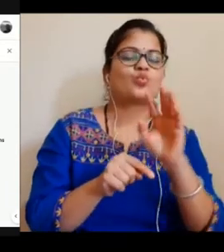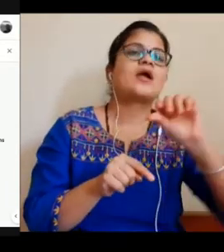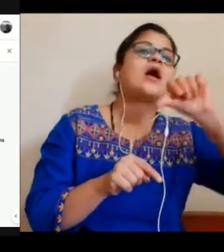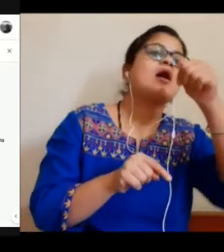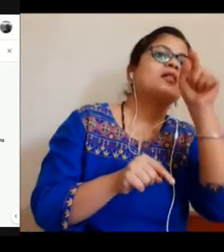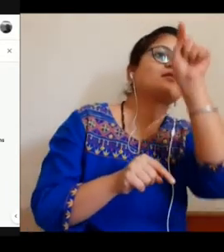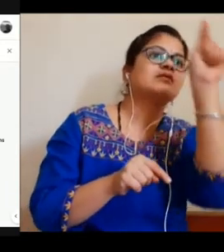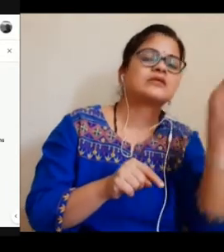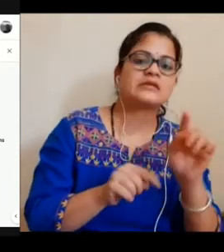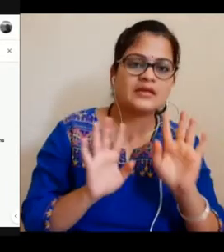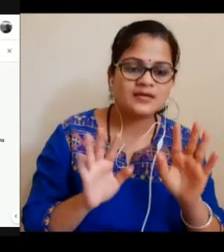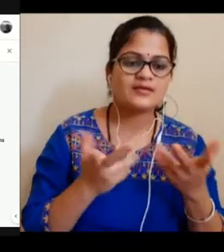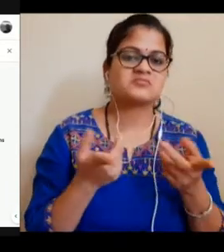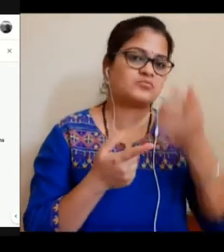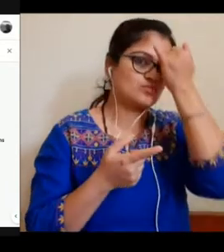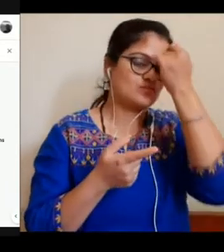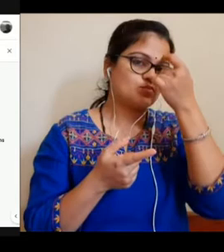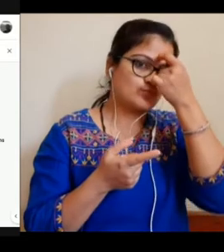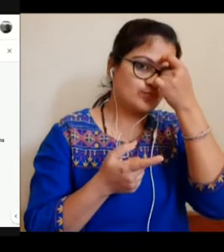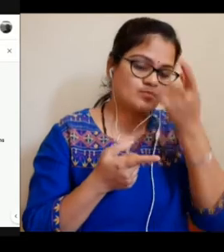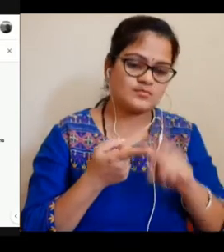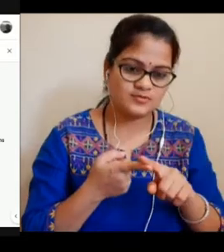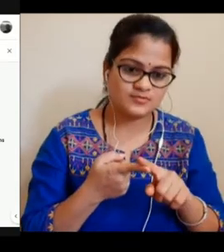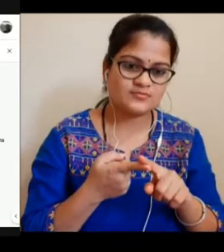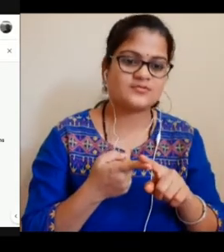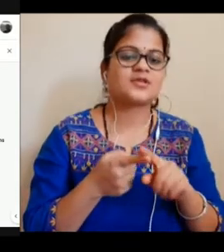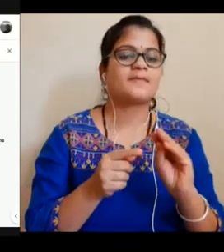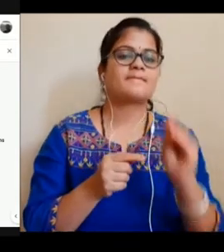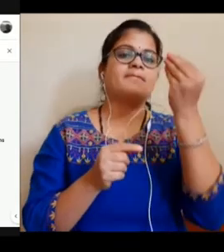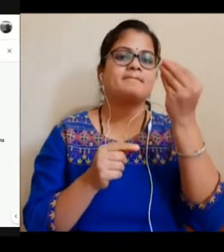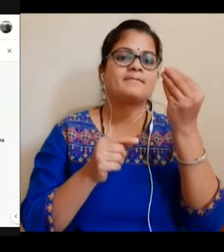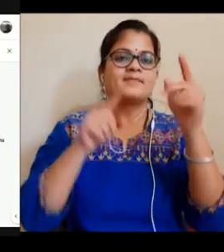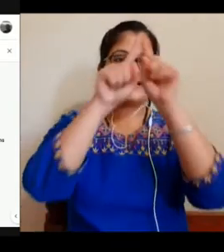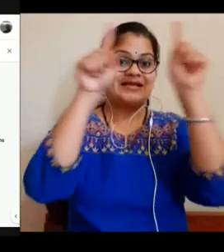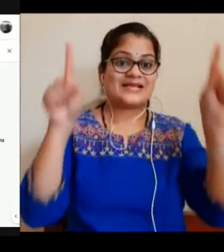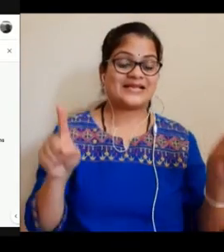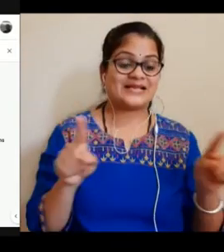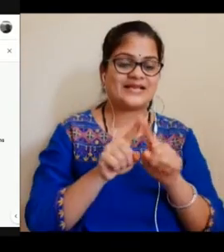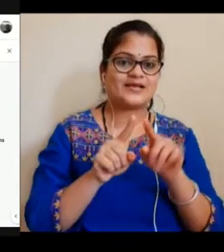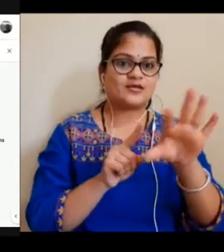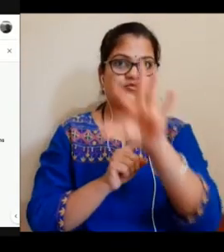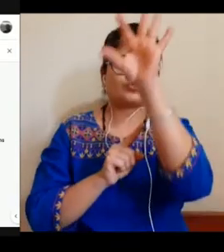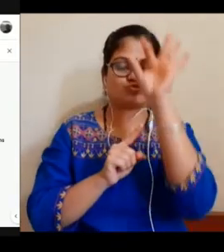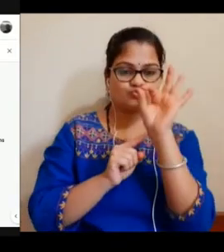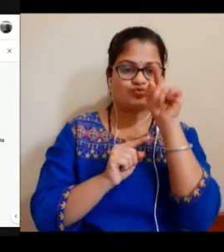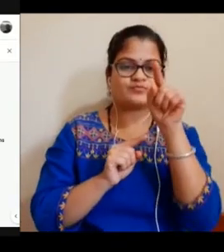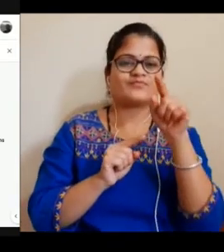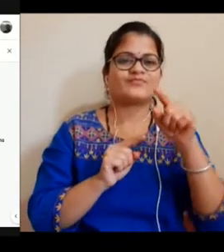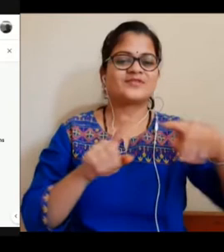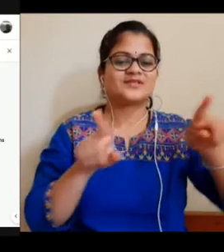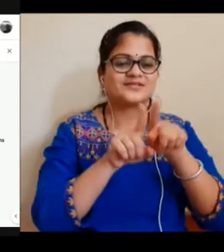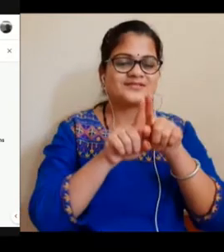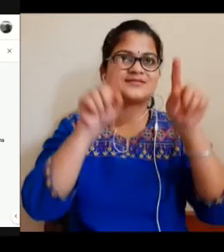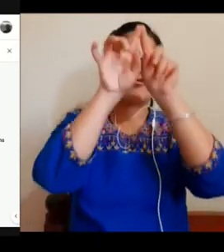to be a problem, right? So that is one way to overcome that. You insert one big rectangle, fill the